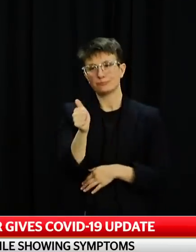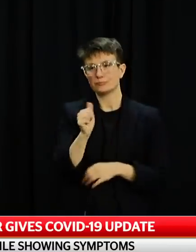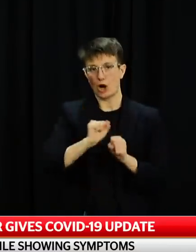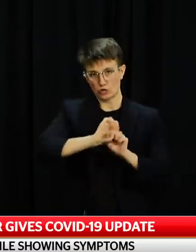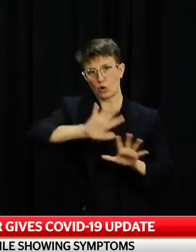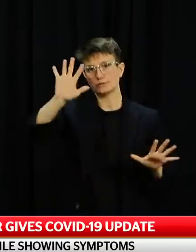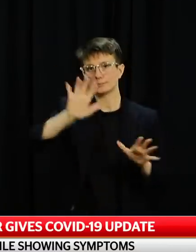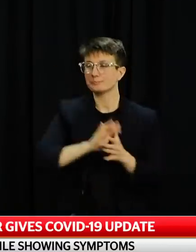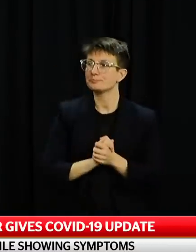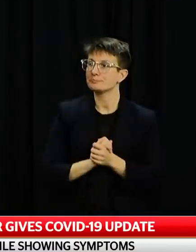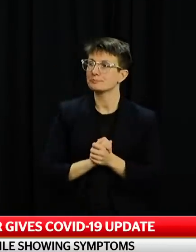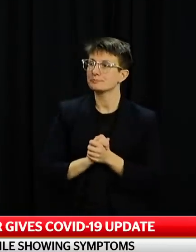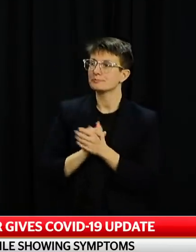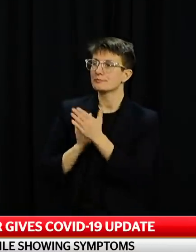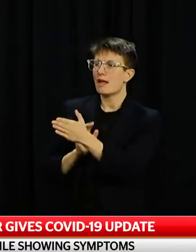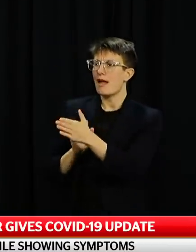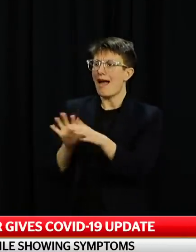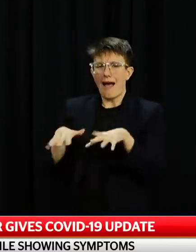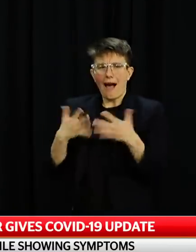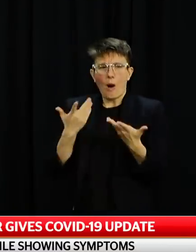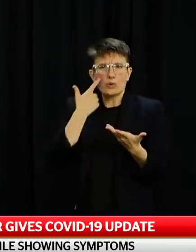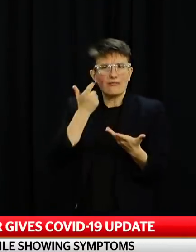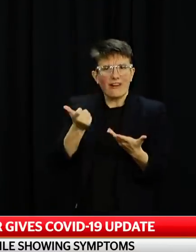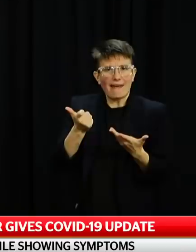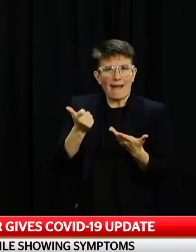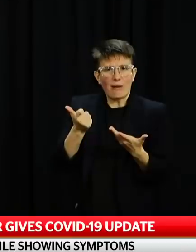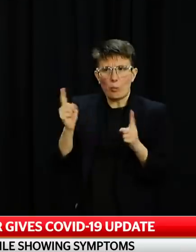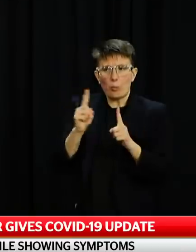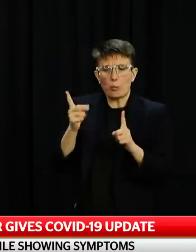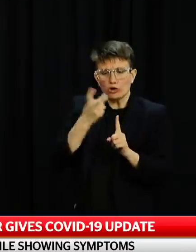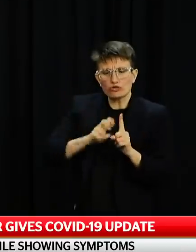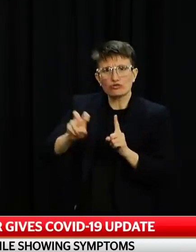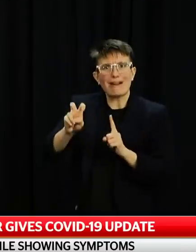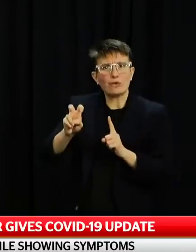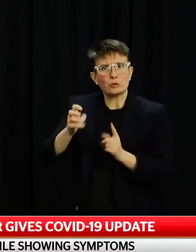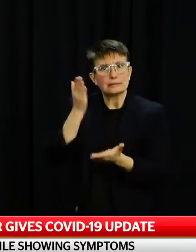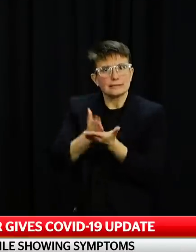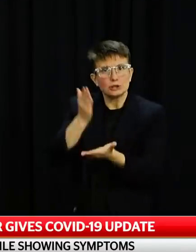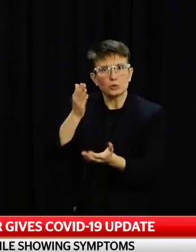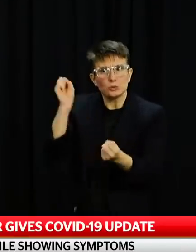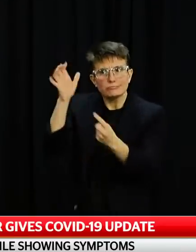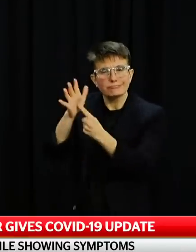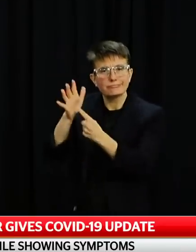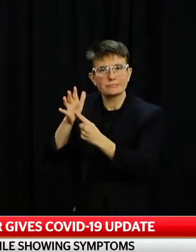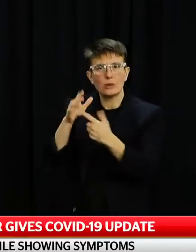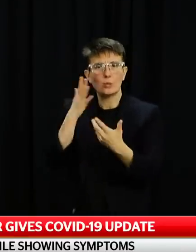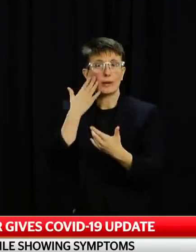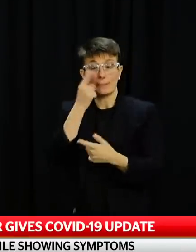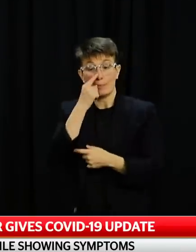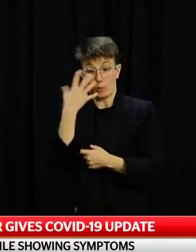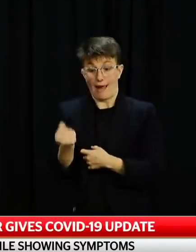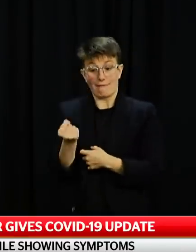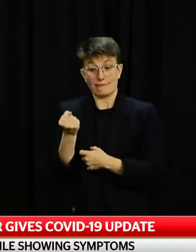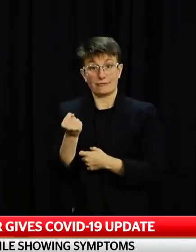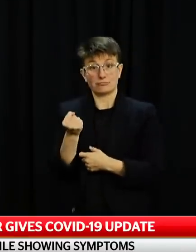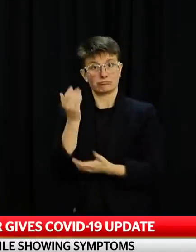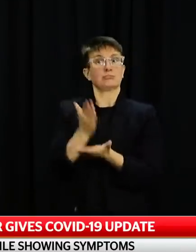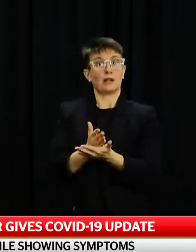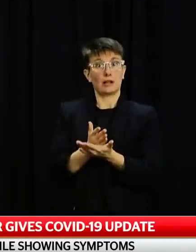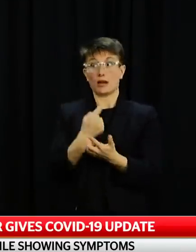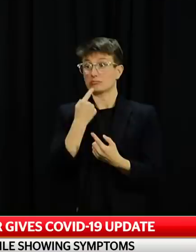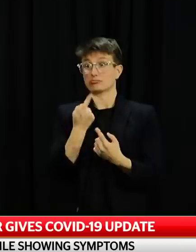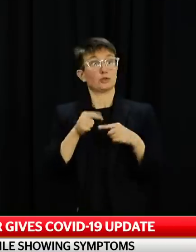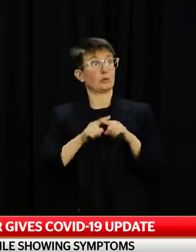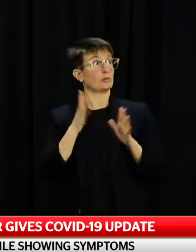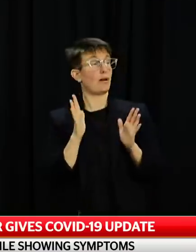whether or not travel is essential when people have their legitimate excuse that they can be getting back to their normal place of residence? How are you distinguishing the two? We will speak to people and